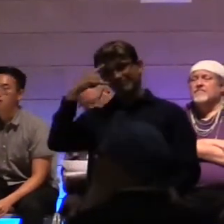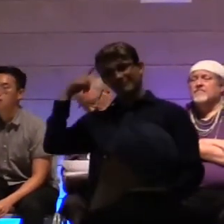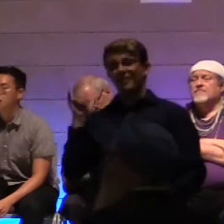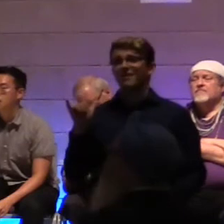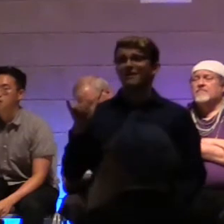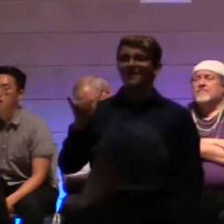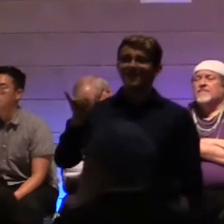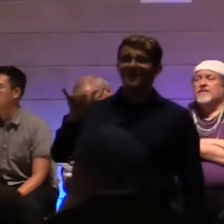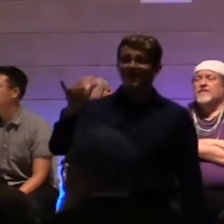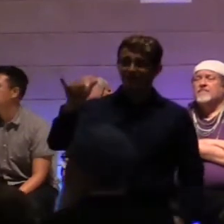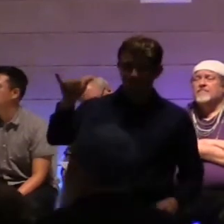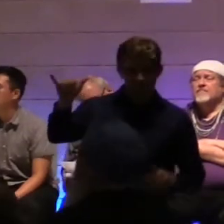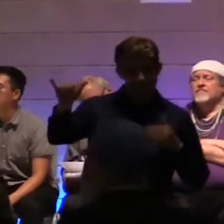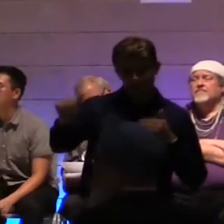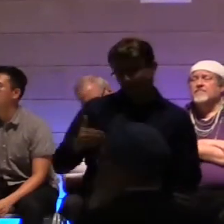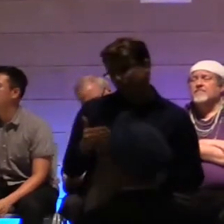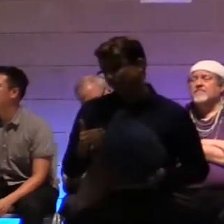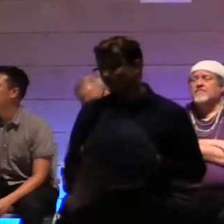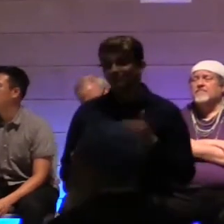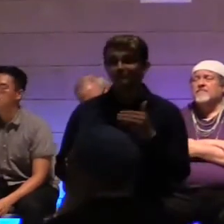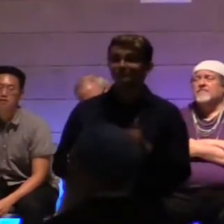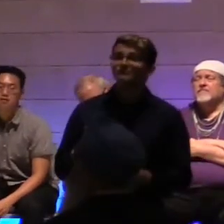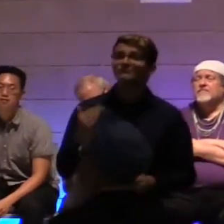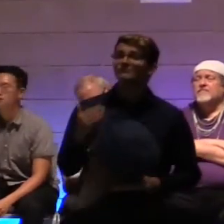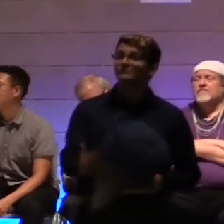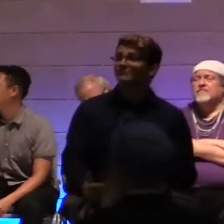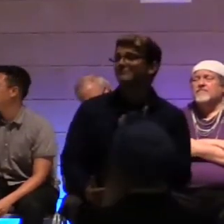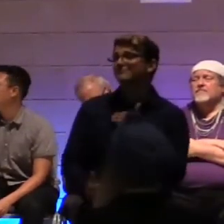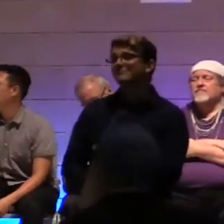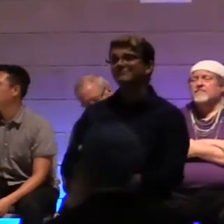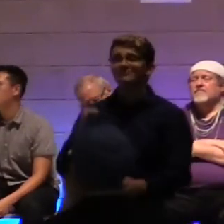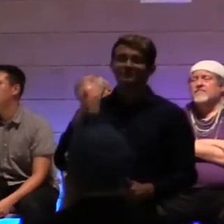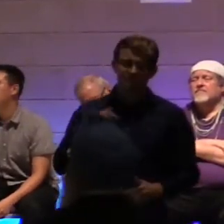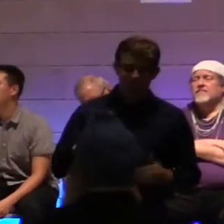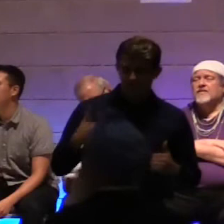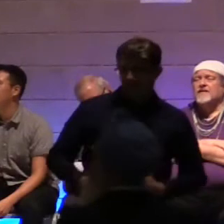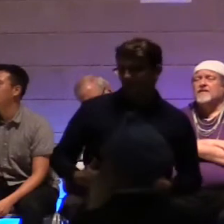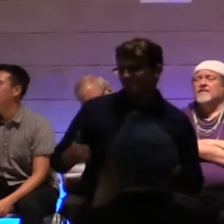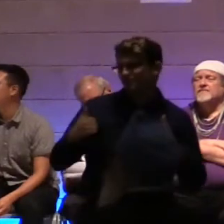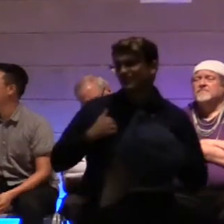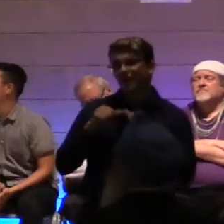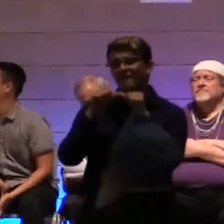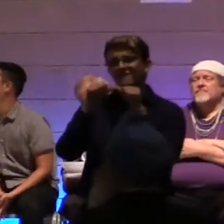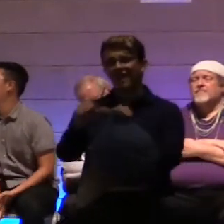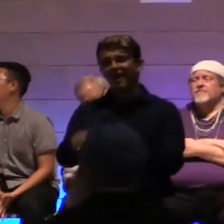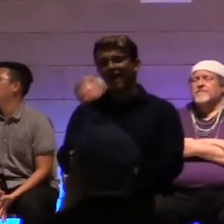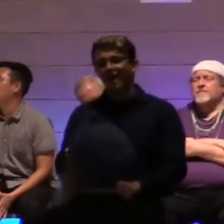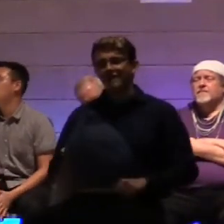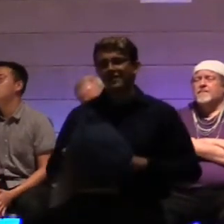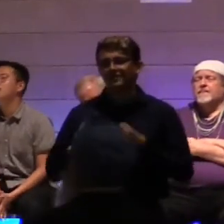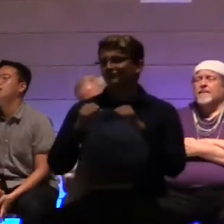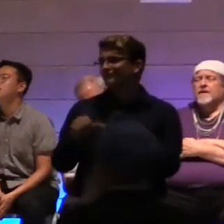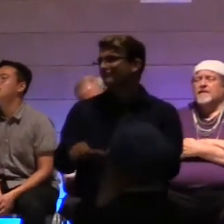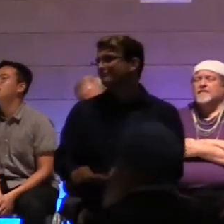not ashamed to say it. I survived it. Come on. Everybody say. I